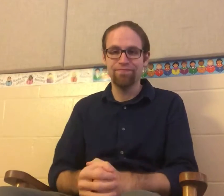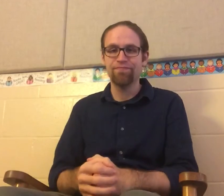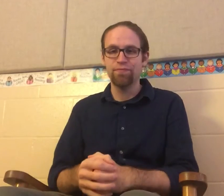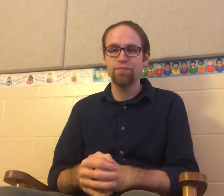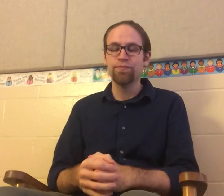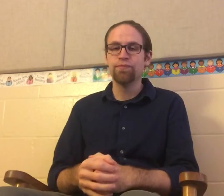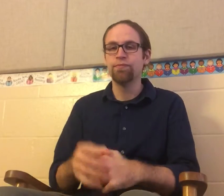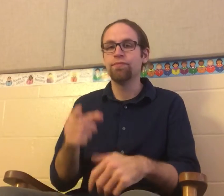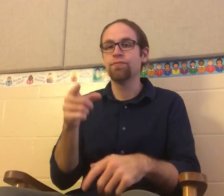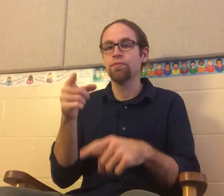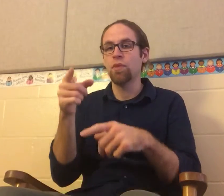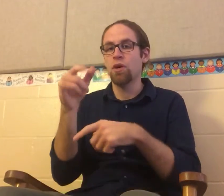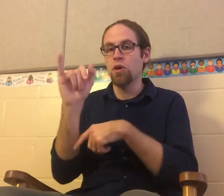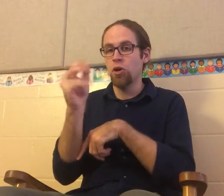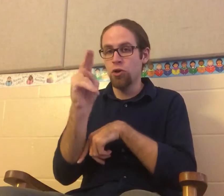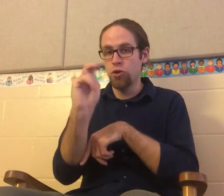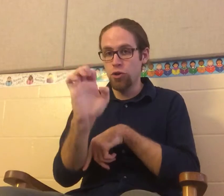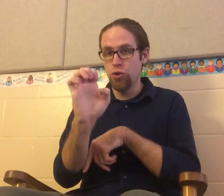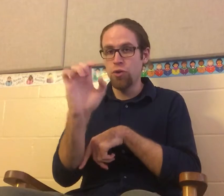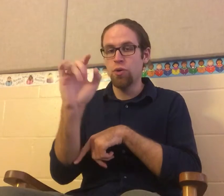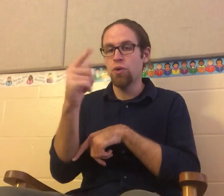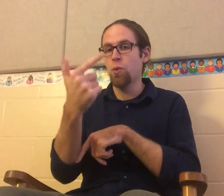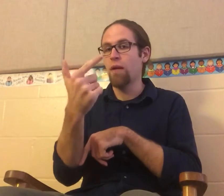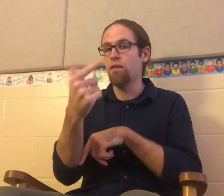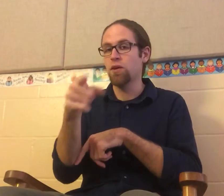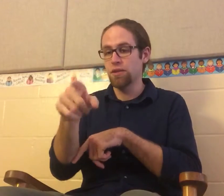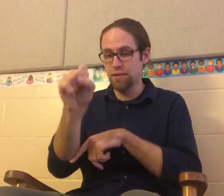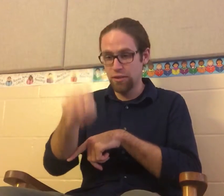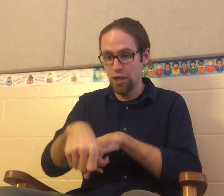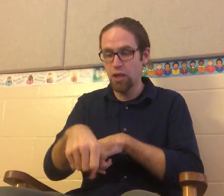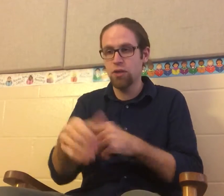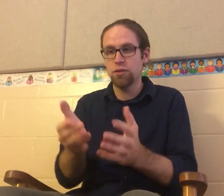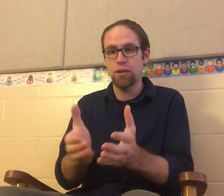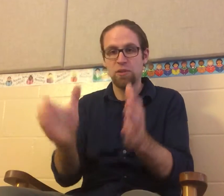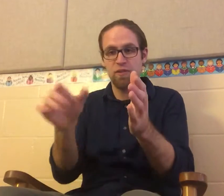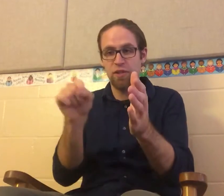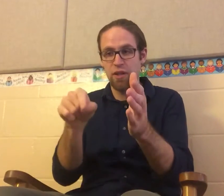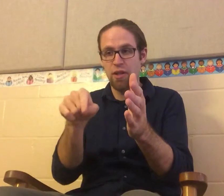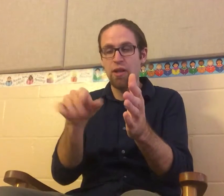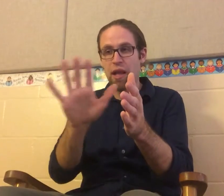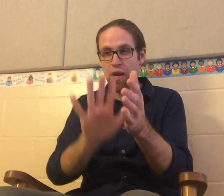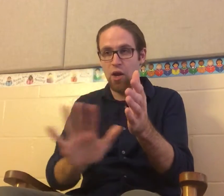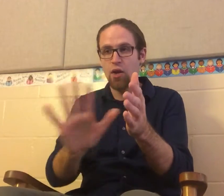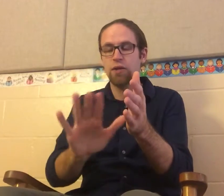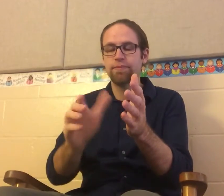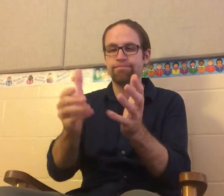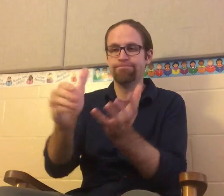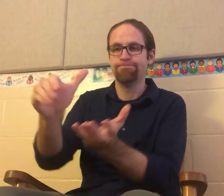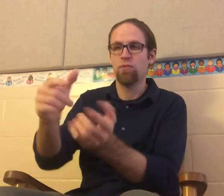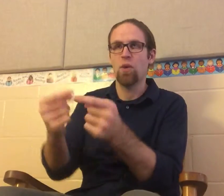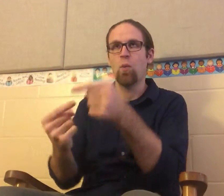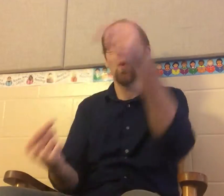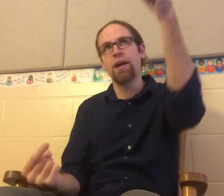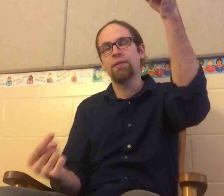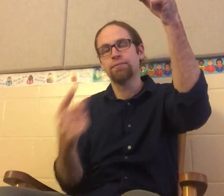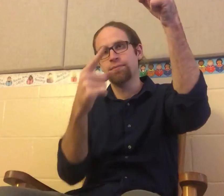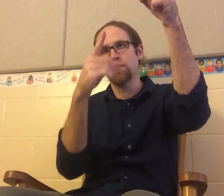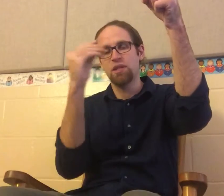On June 21st in the southern hemisphere, that part of the Earth is tilted away from the sun, with the sun at the low angle